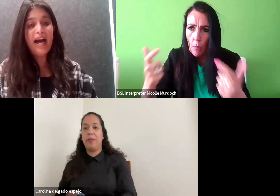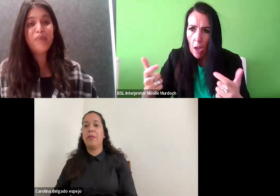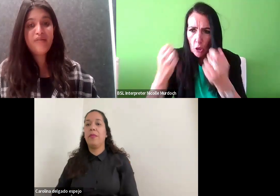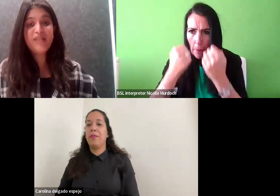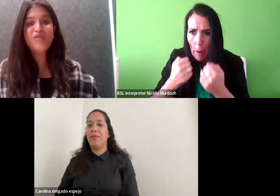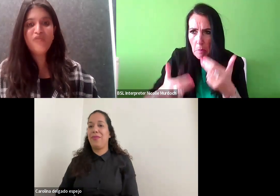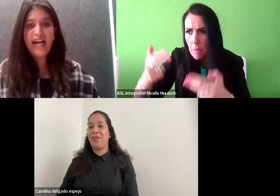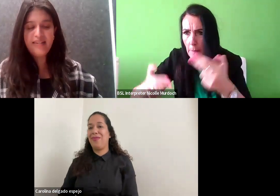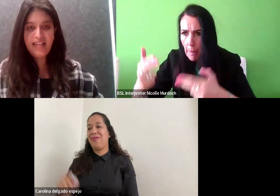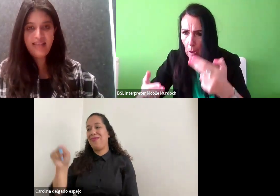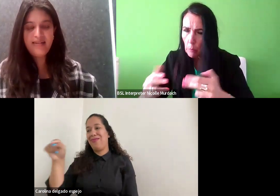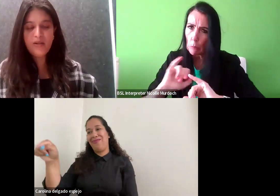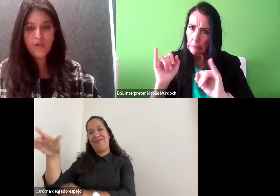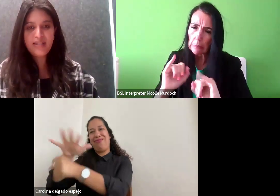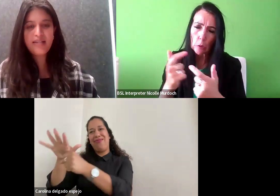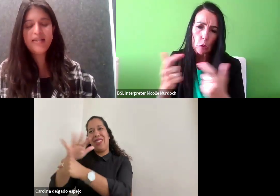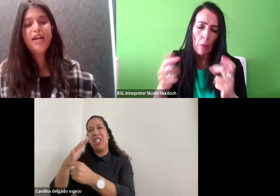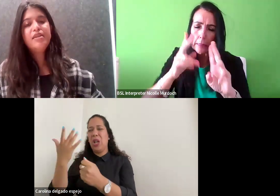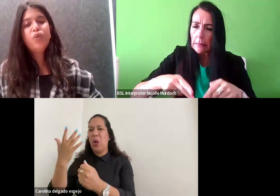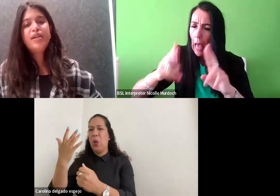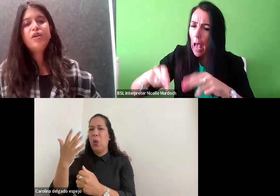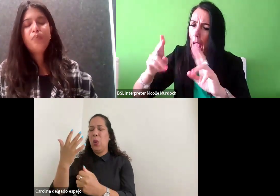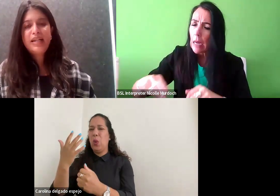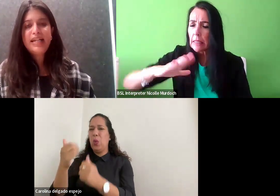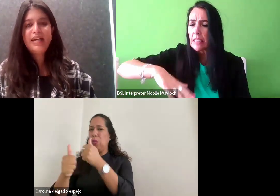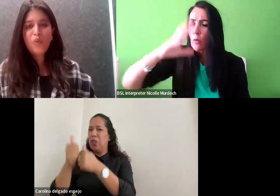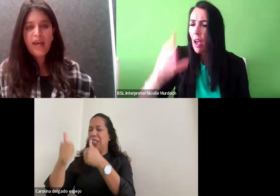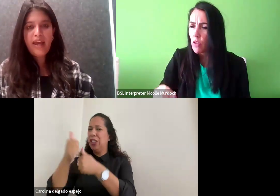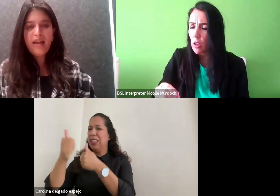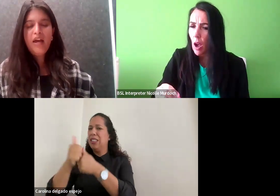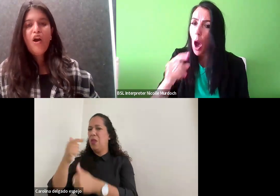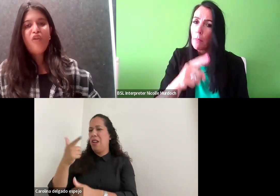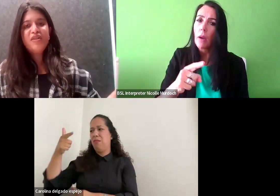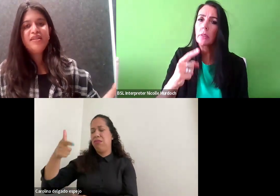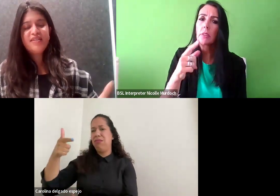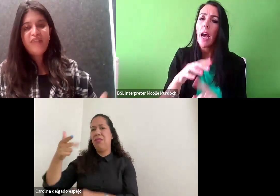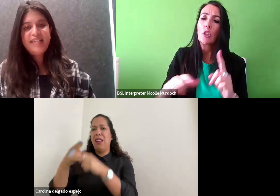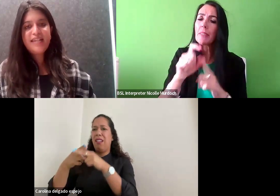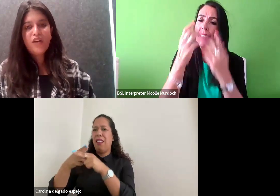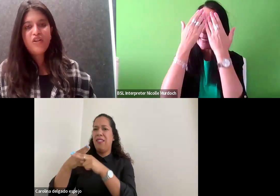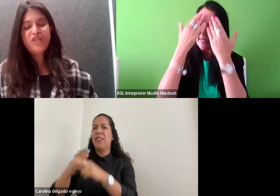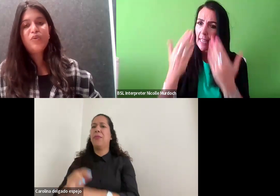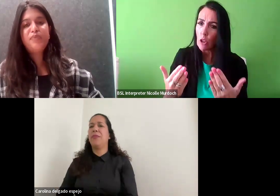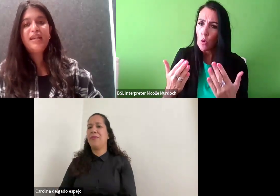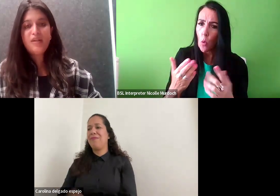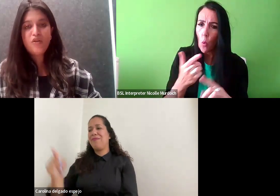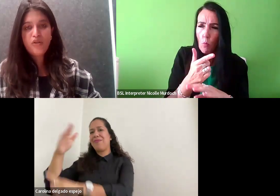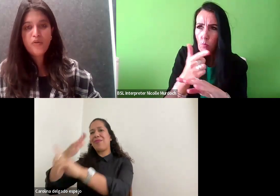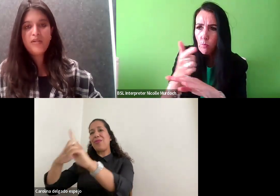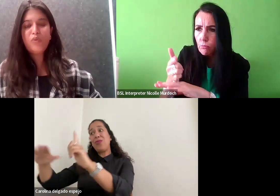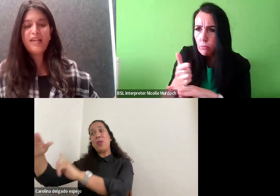a high prevalence of violence in these communities, they weren't completely aware of the surveillance technology that was